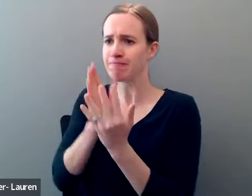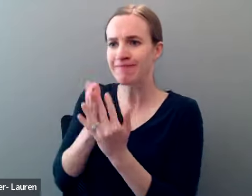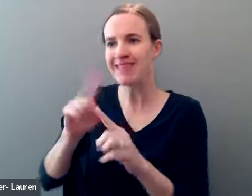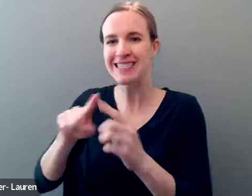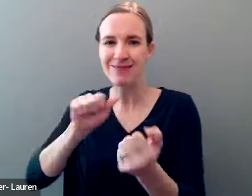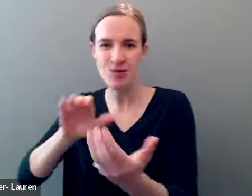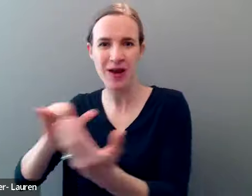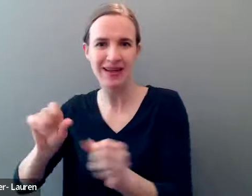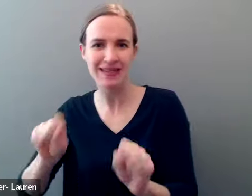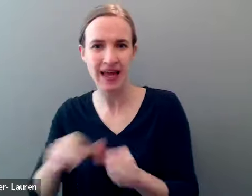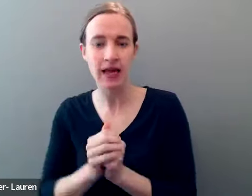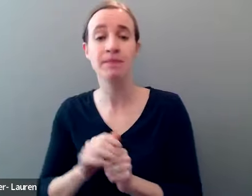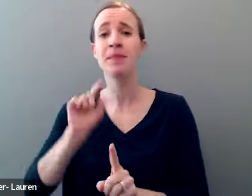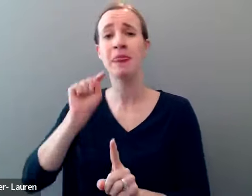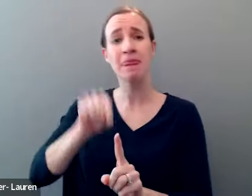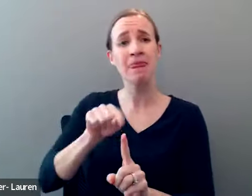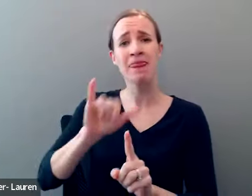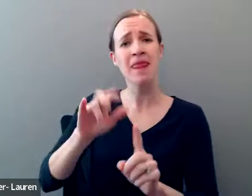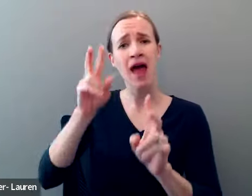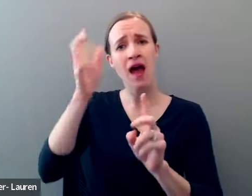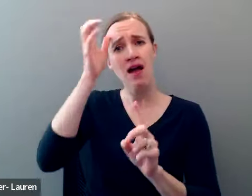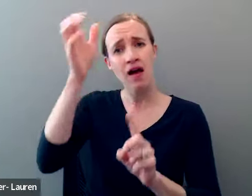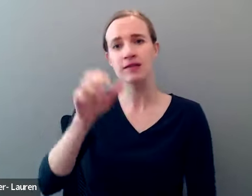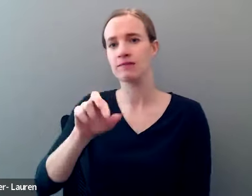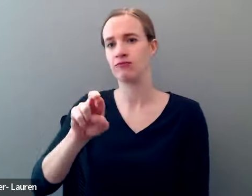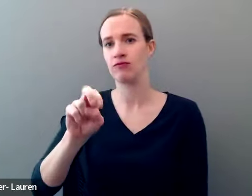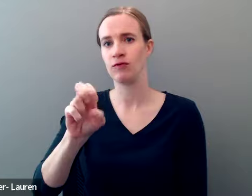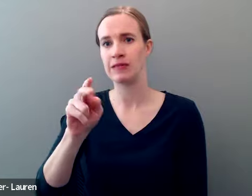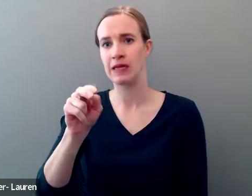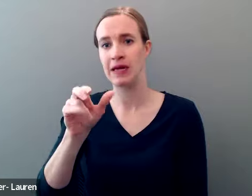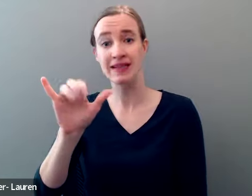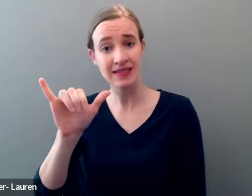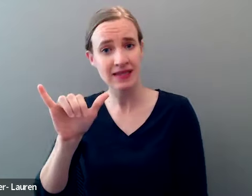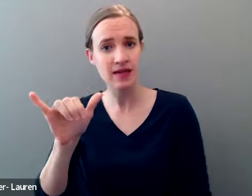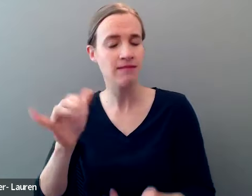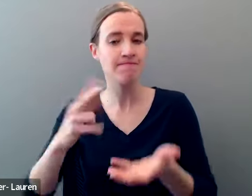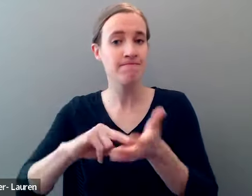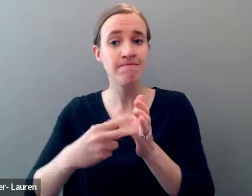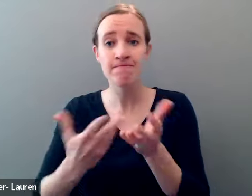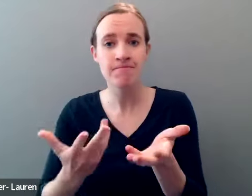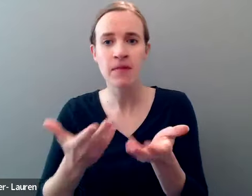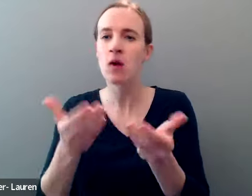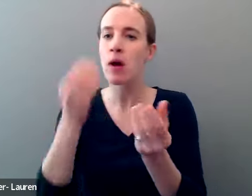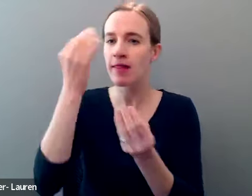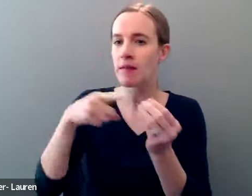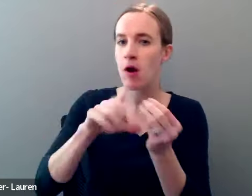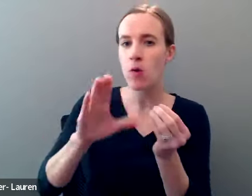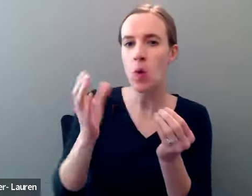to, I guess, think about your own opinion. And again, if you want to type it or raise your hand and